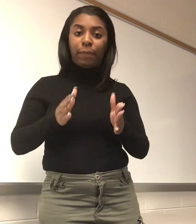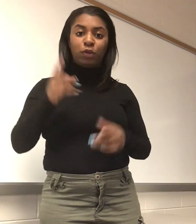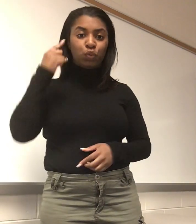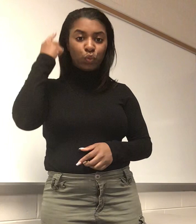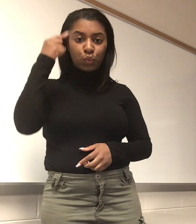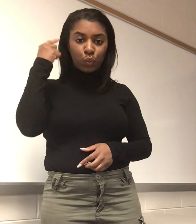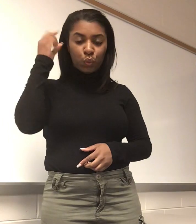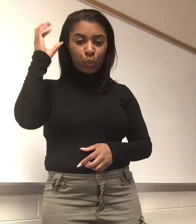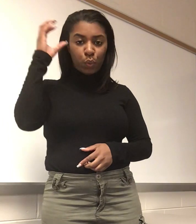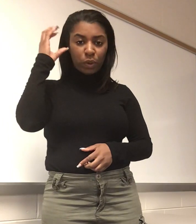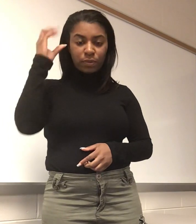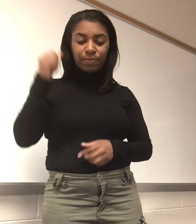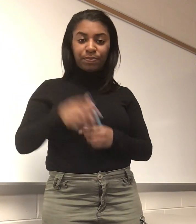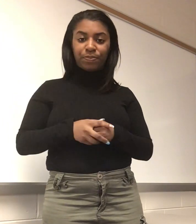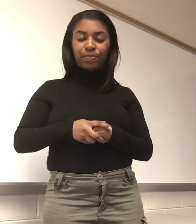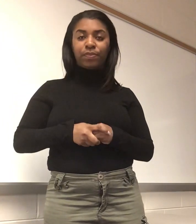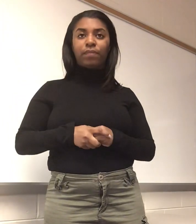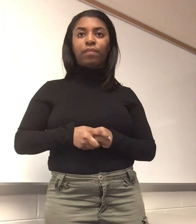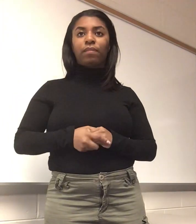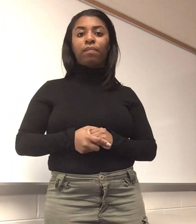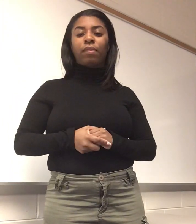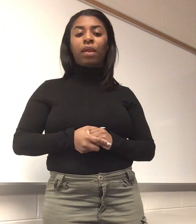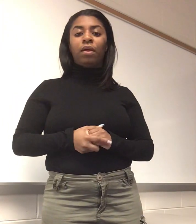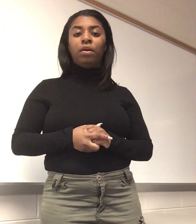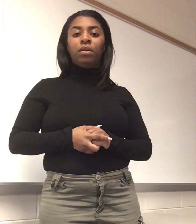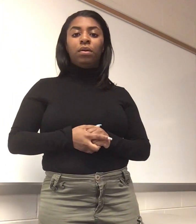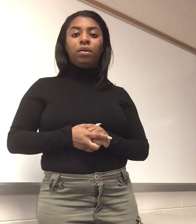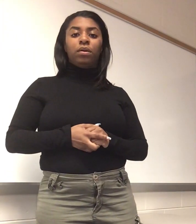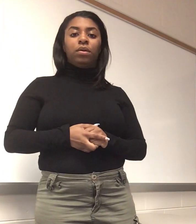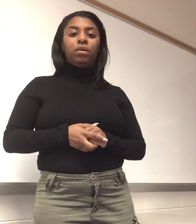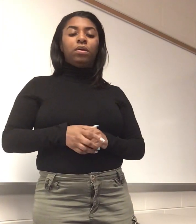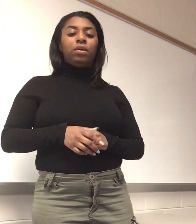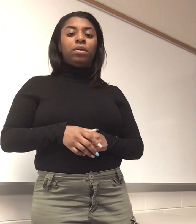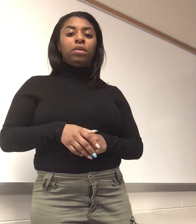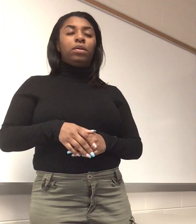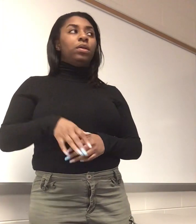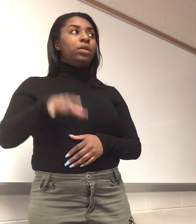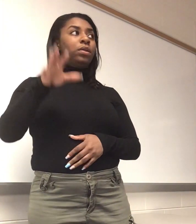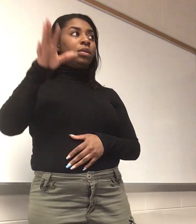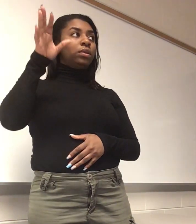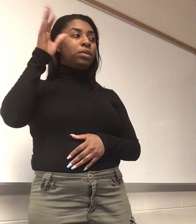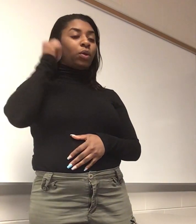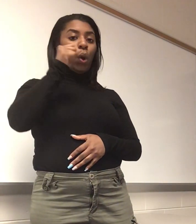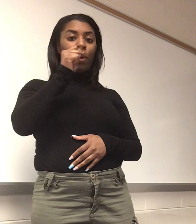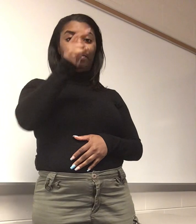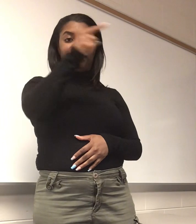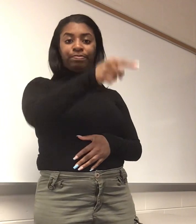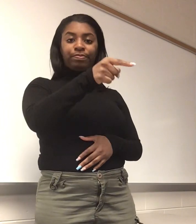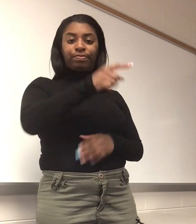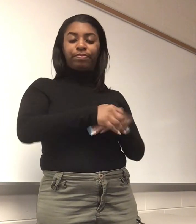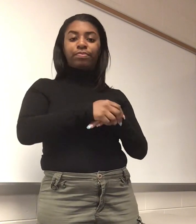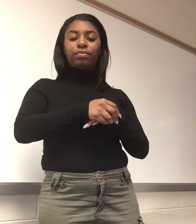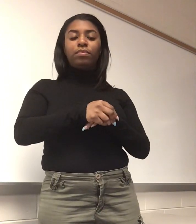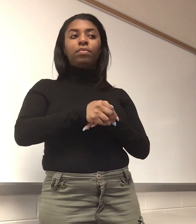Well, the advisor for Mulan, like, it was a book too, so Mulan was a book too. But the advisor to the general, Tell us about it. he